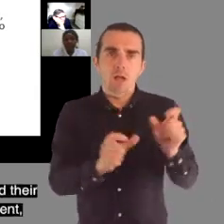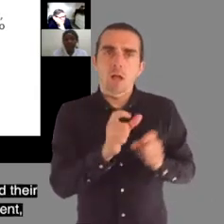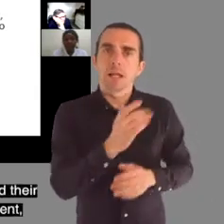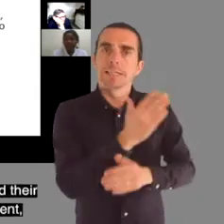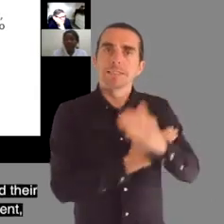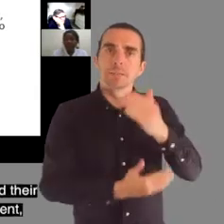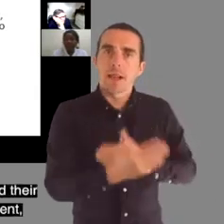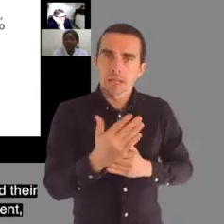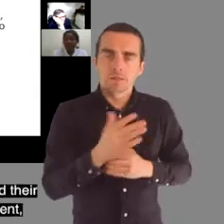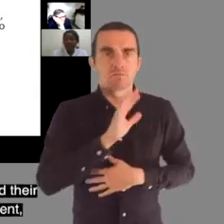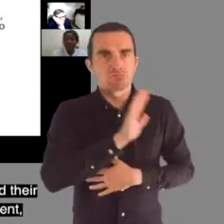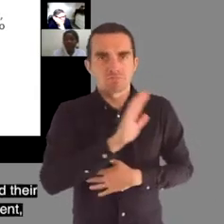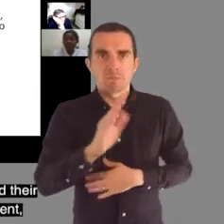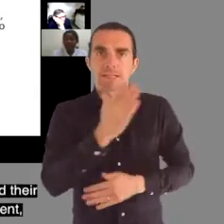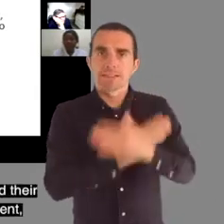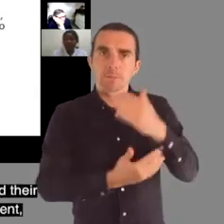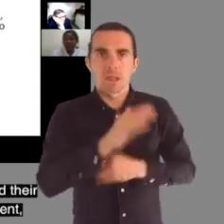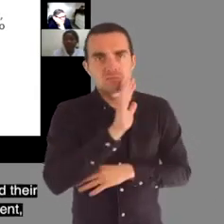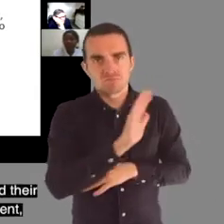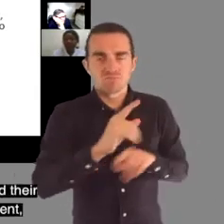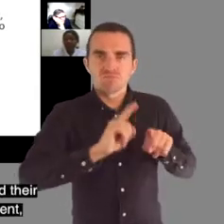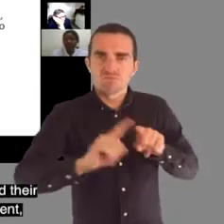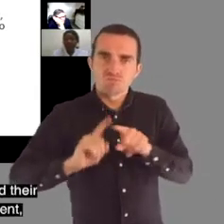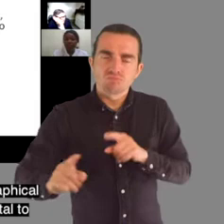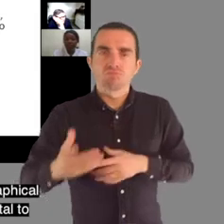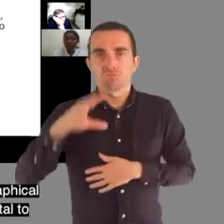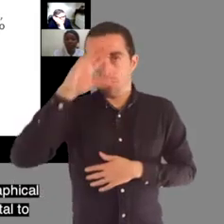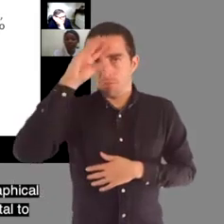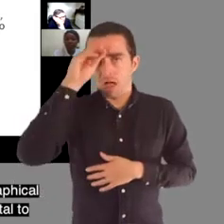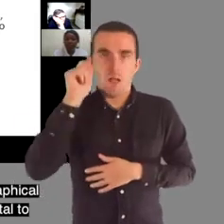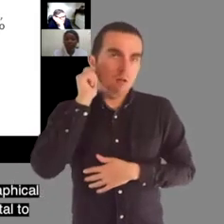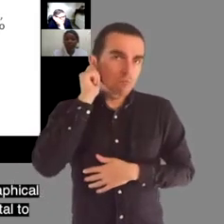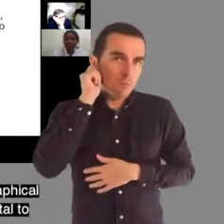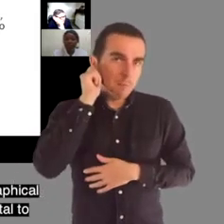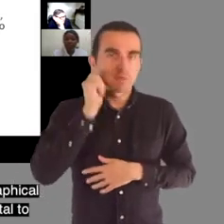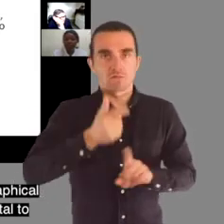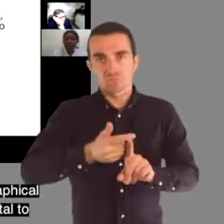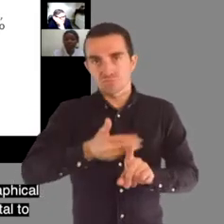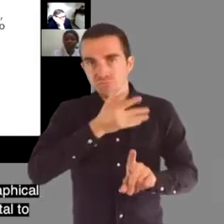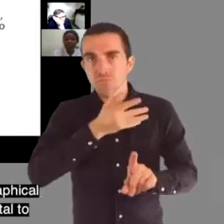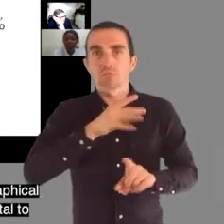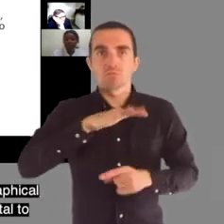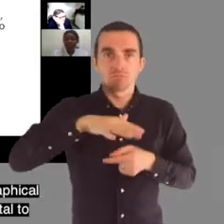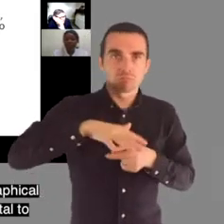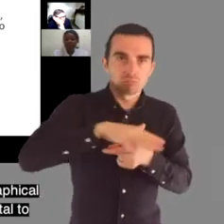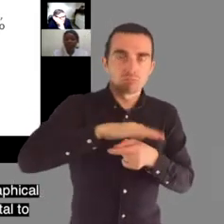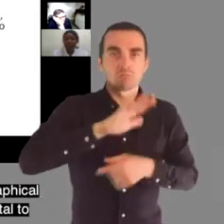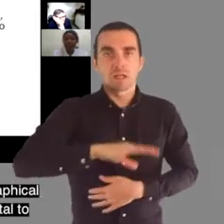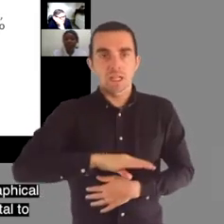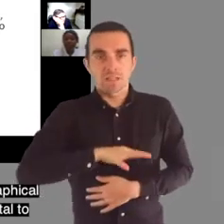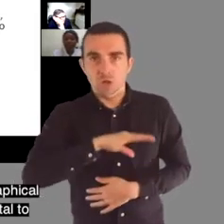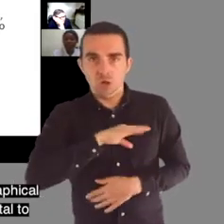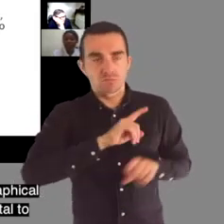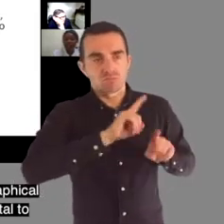How many disabled people and their diversity in terms of impairment, gender, ethnic diversity,